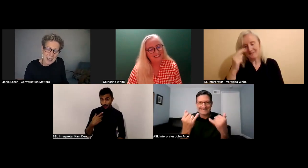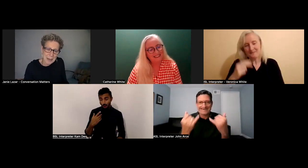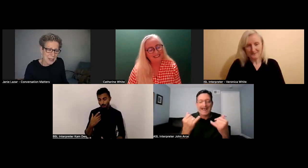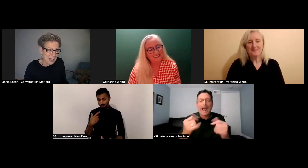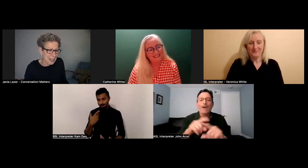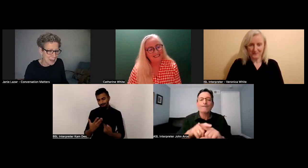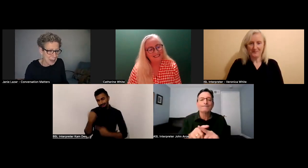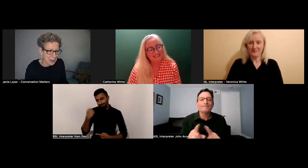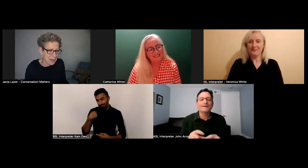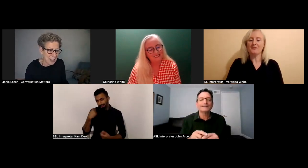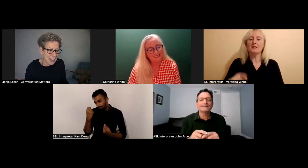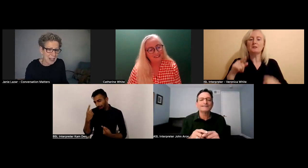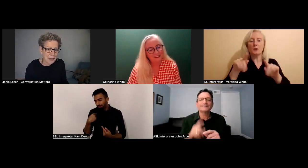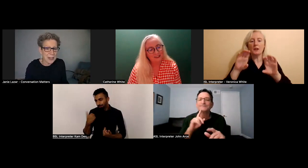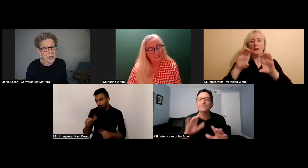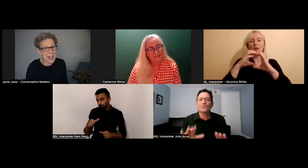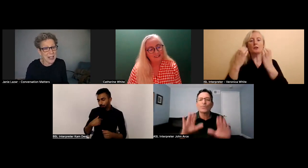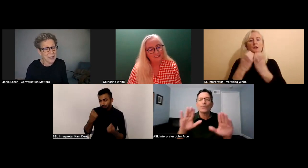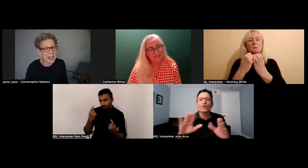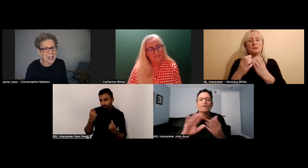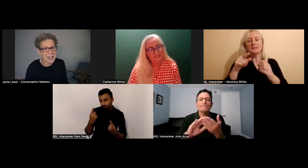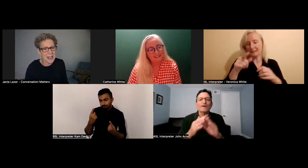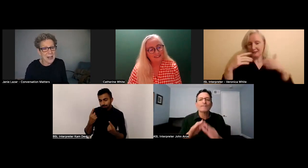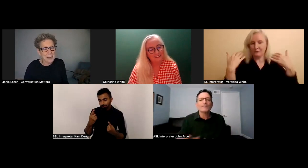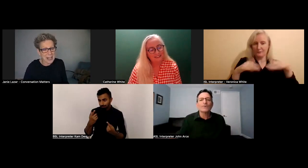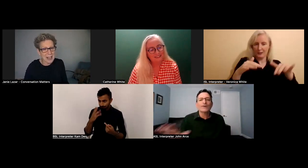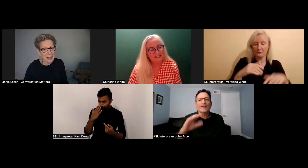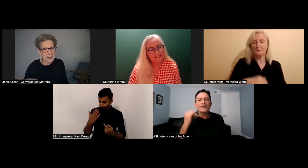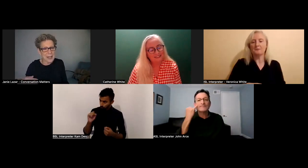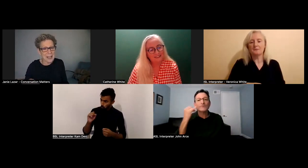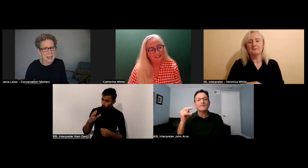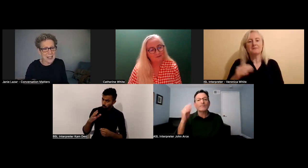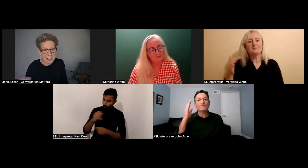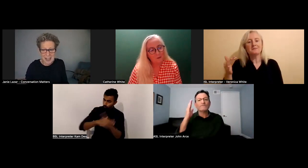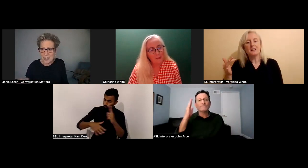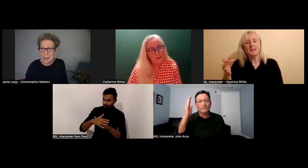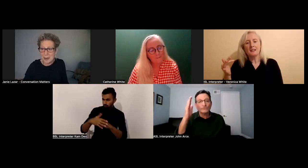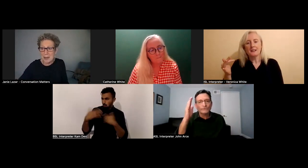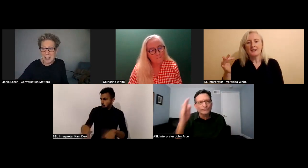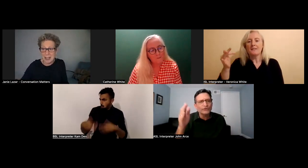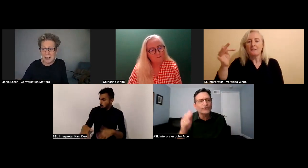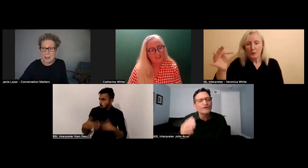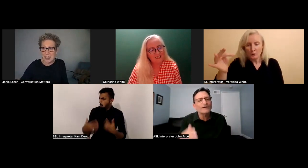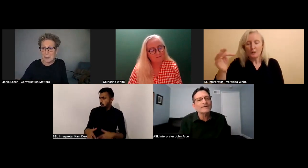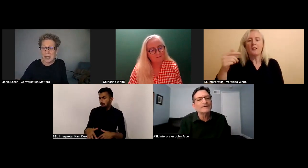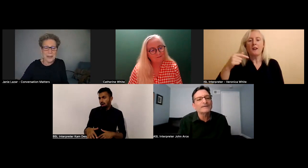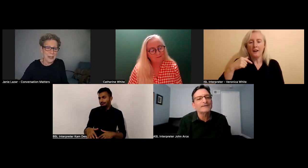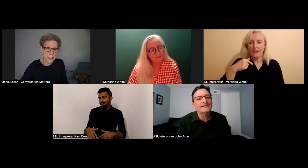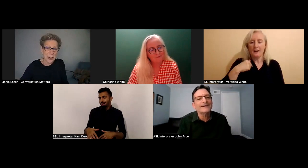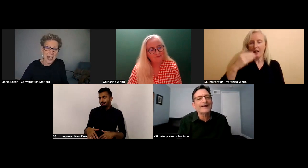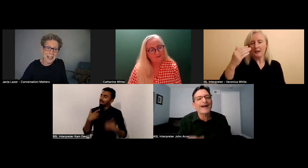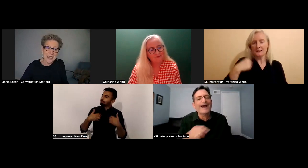tremendous community. And I suppose in the future, Catherine, that's picking up, listening to, I suppose, my early recording